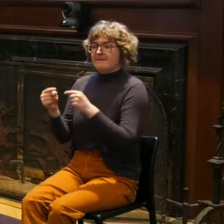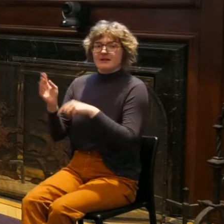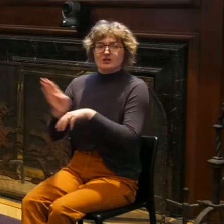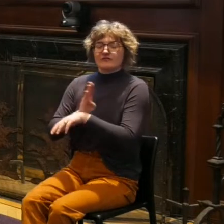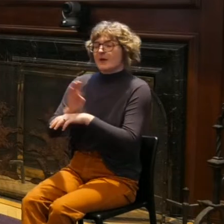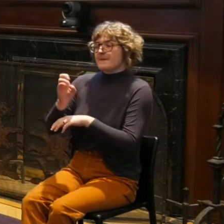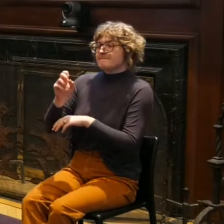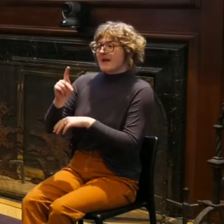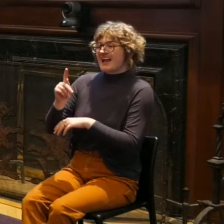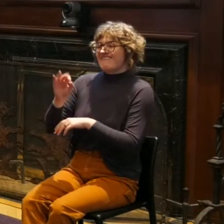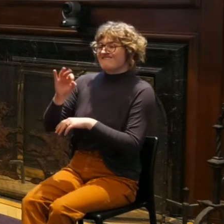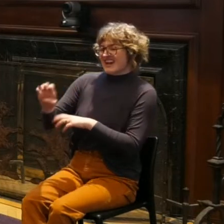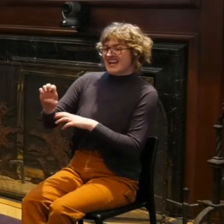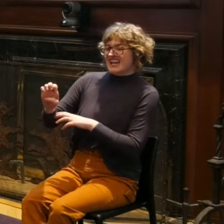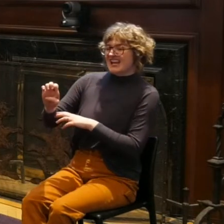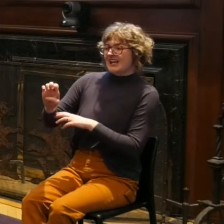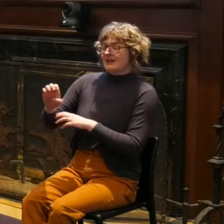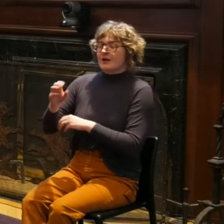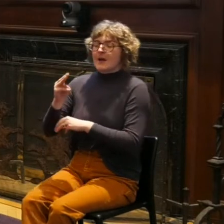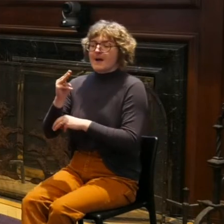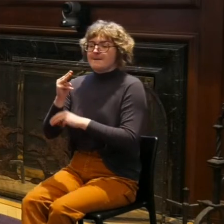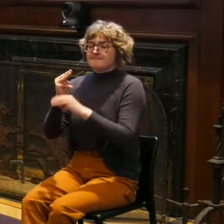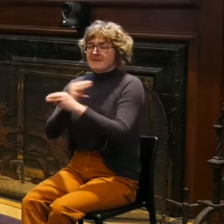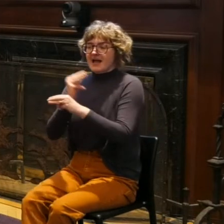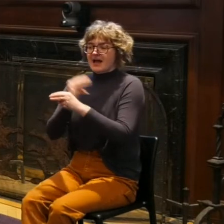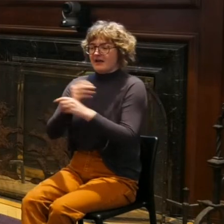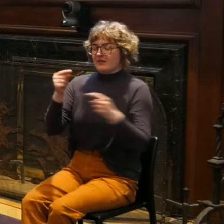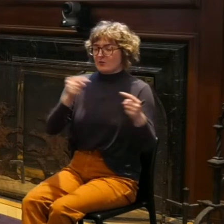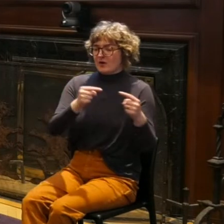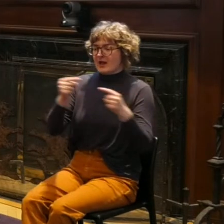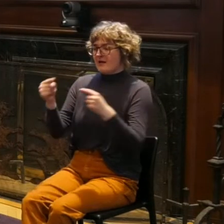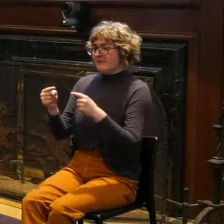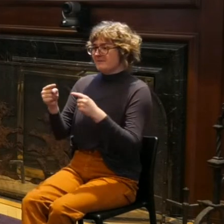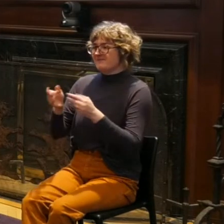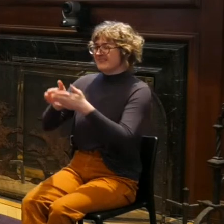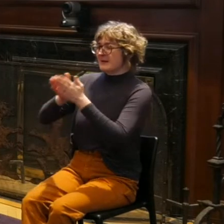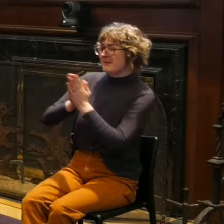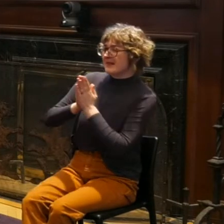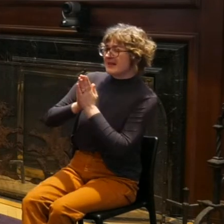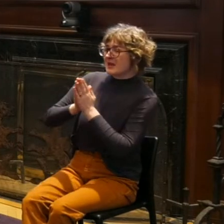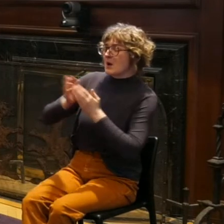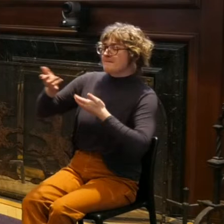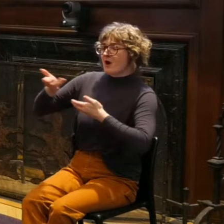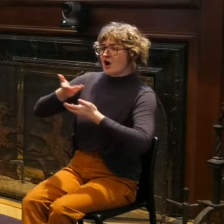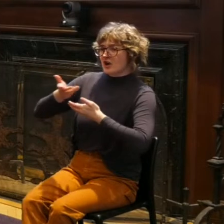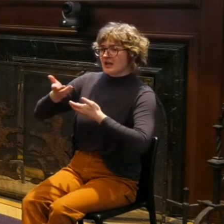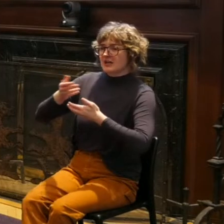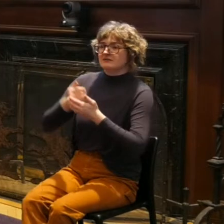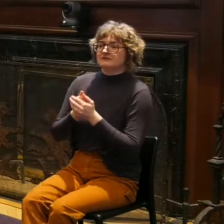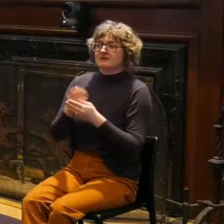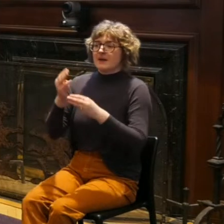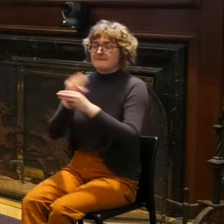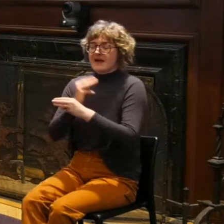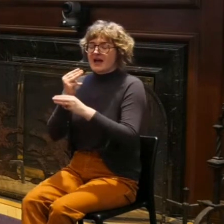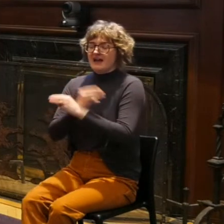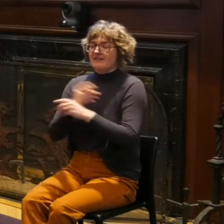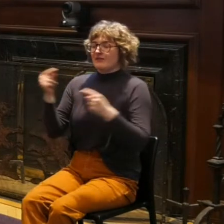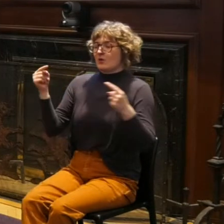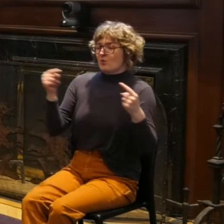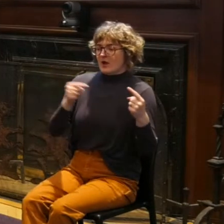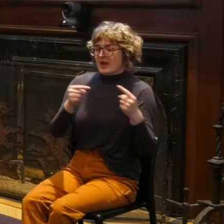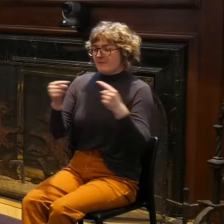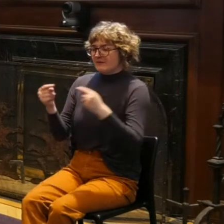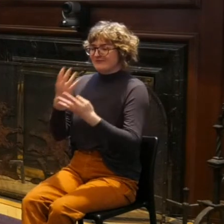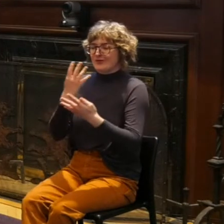fee. Math is a weapon when it is a plea bargain. Math is a weapon when it is a